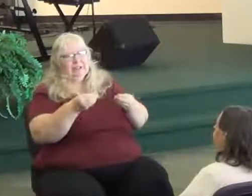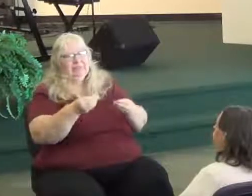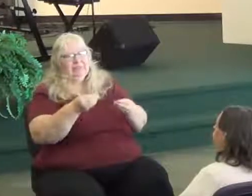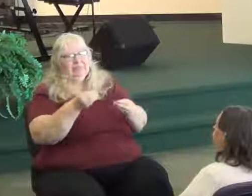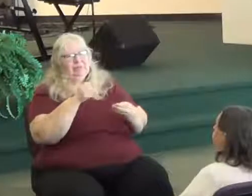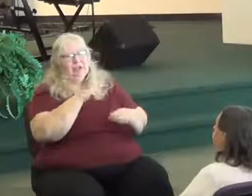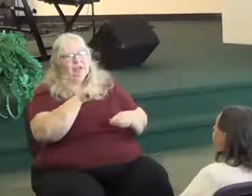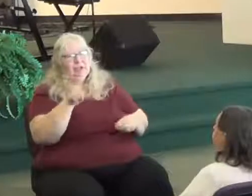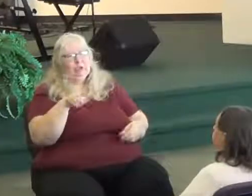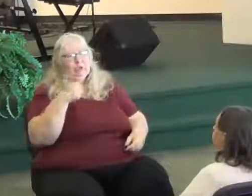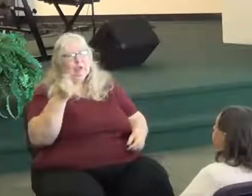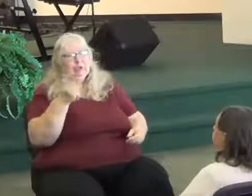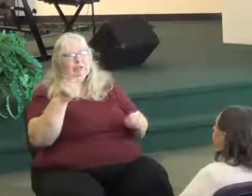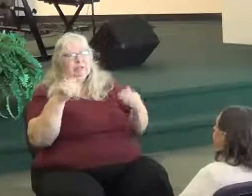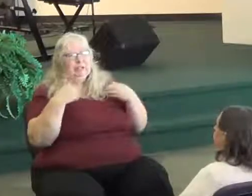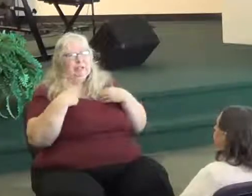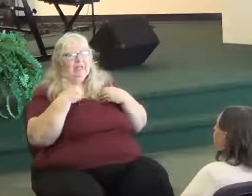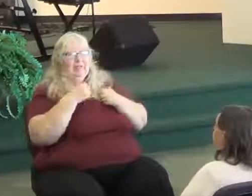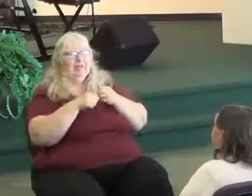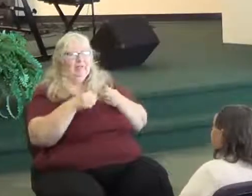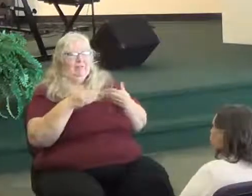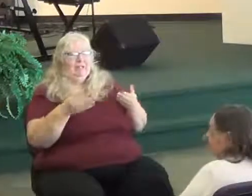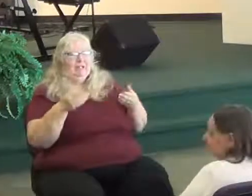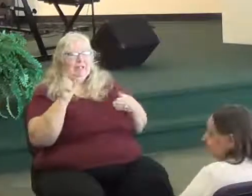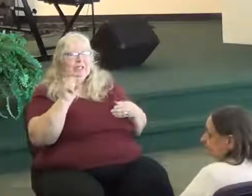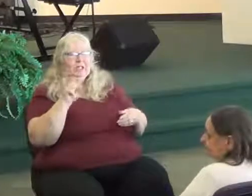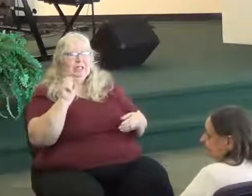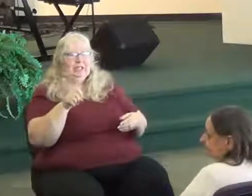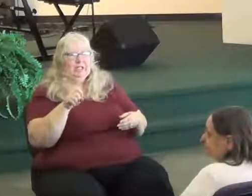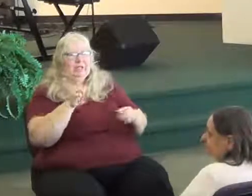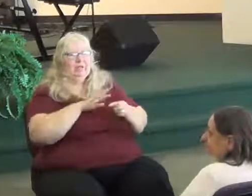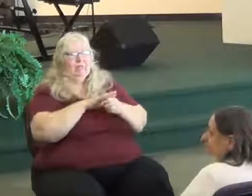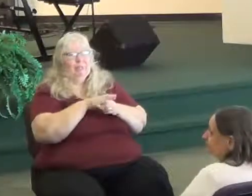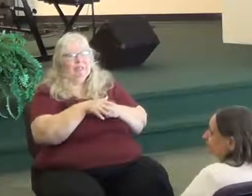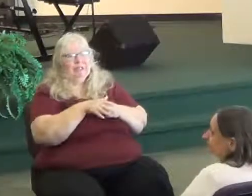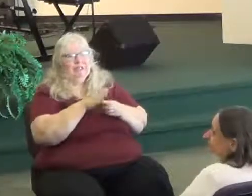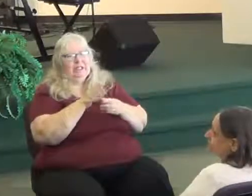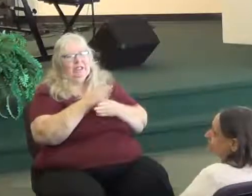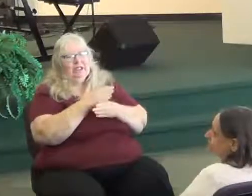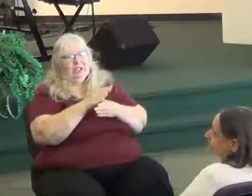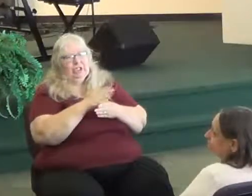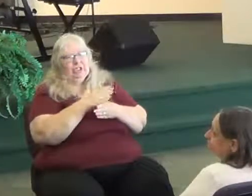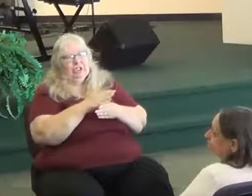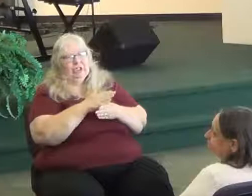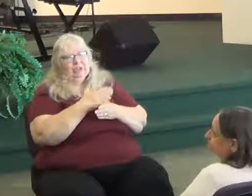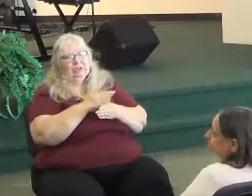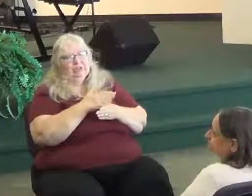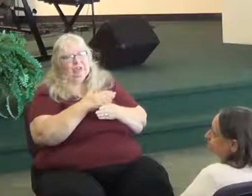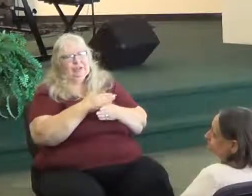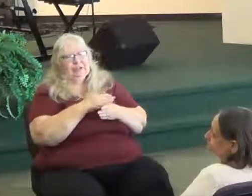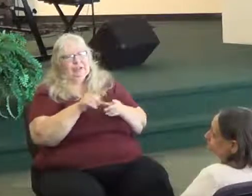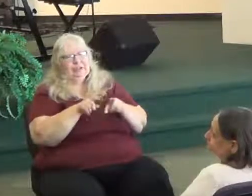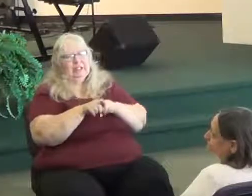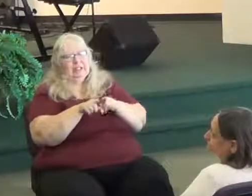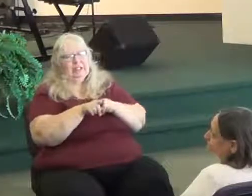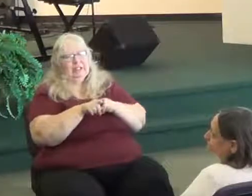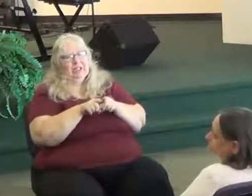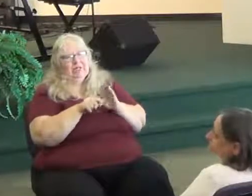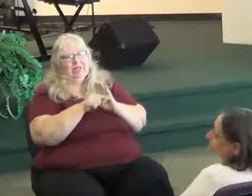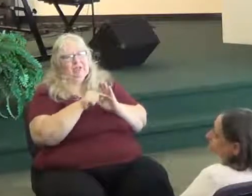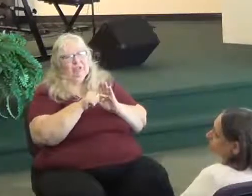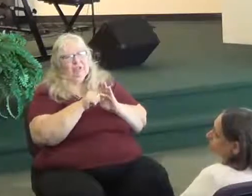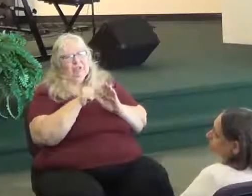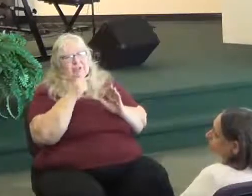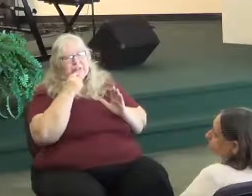You will always have everything you need and plenty left over to share with others. As the scriptures say, they